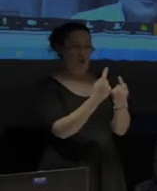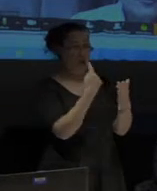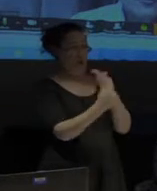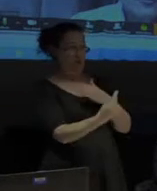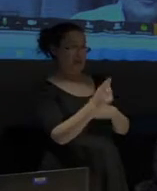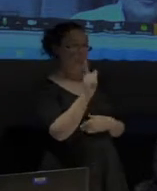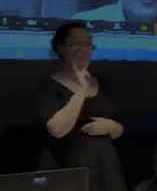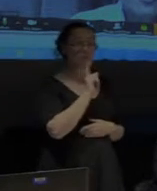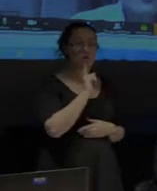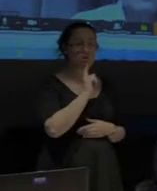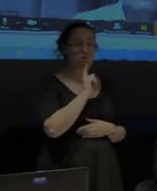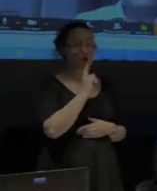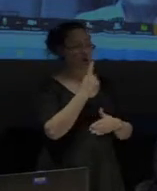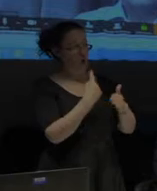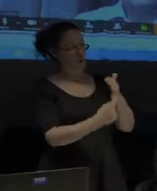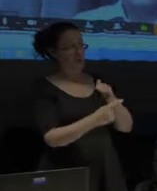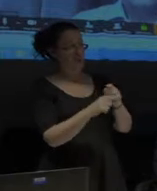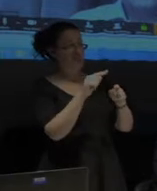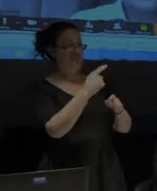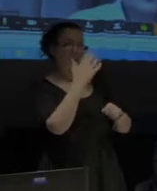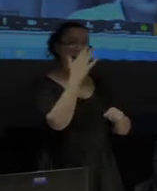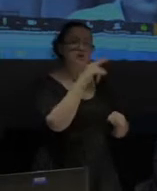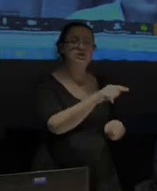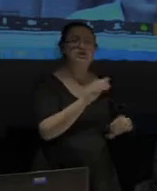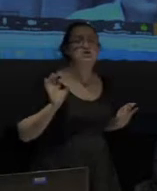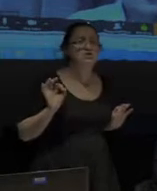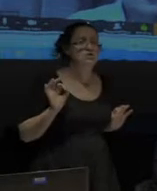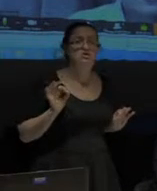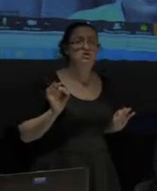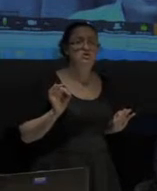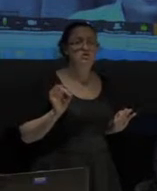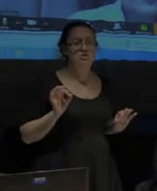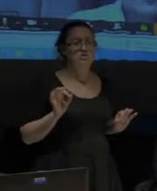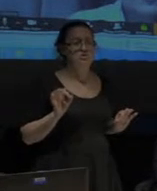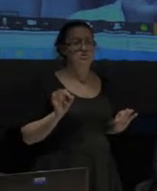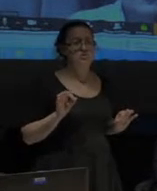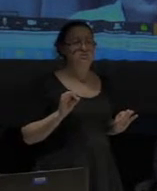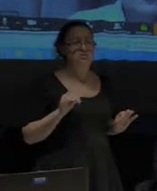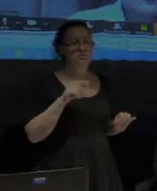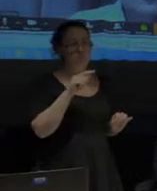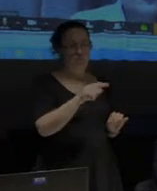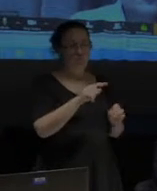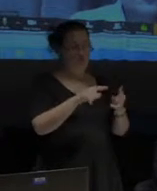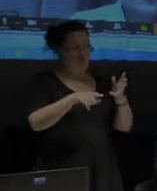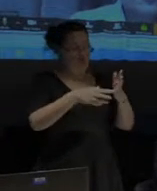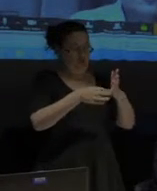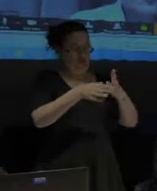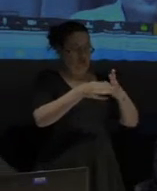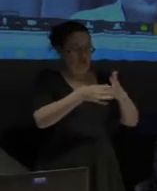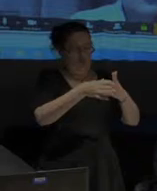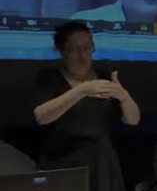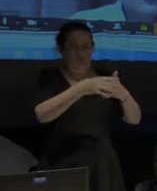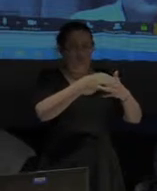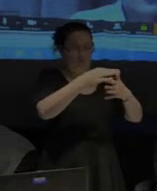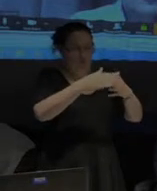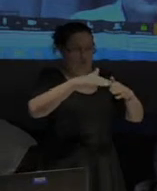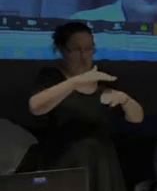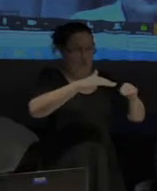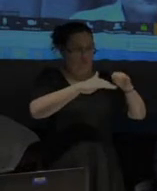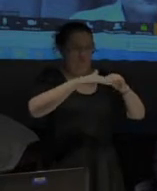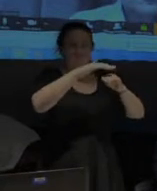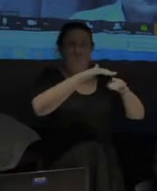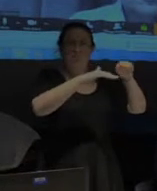just a certain age. You know, you are an overlay of all of these identities, and that's